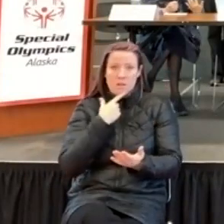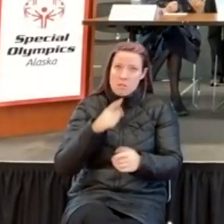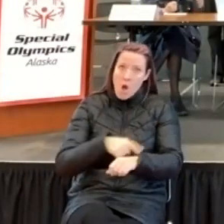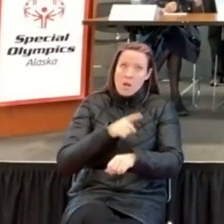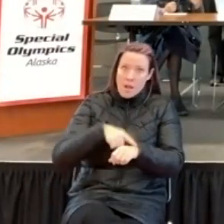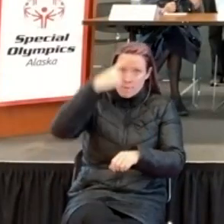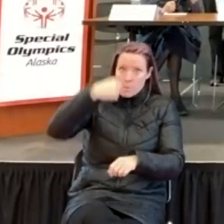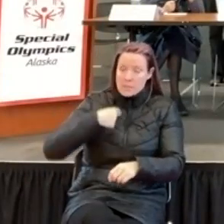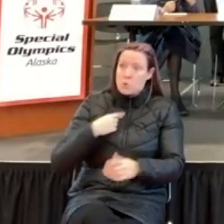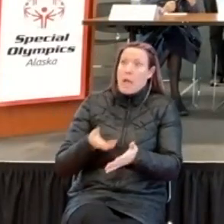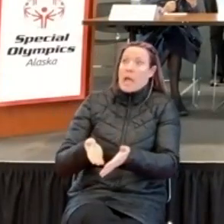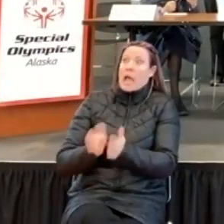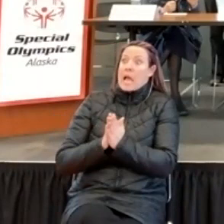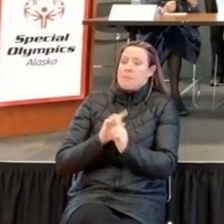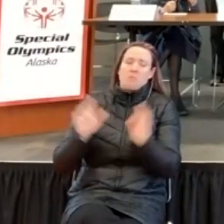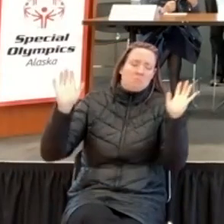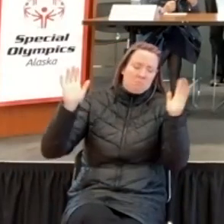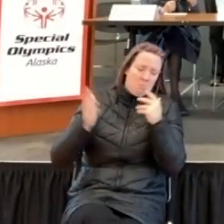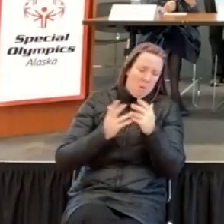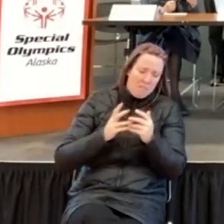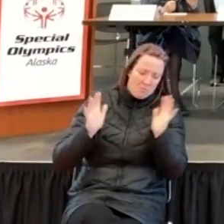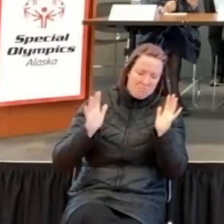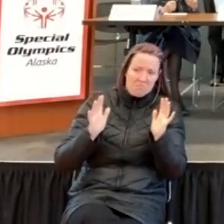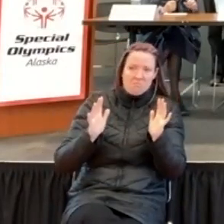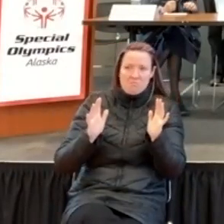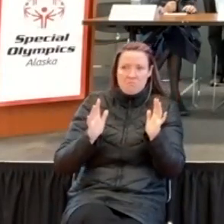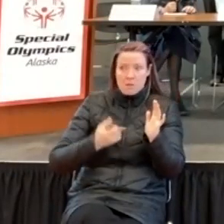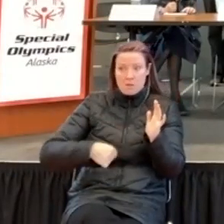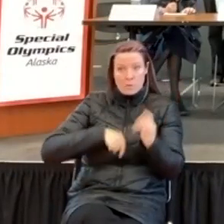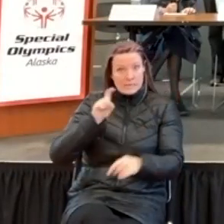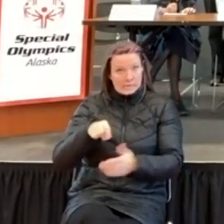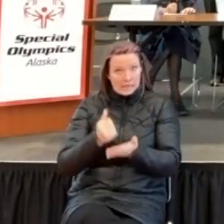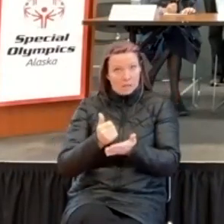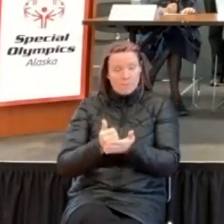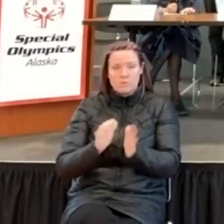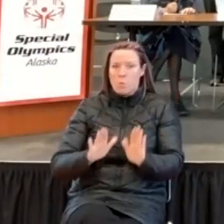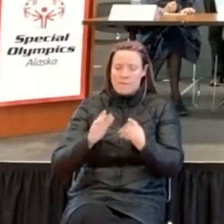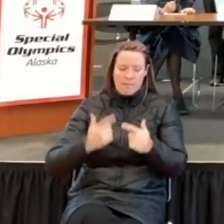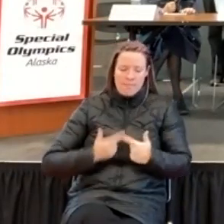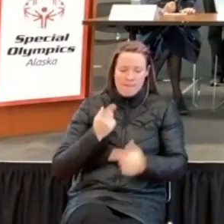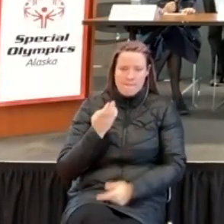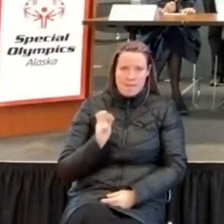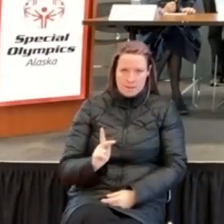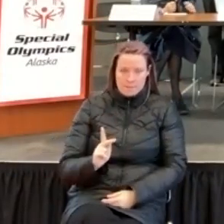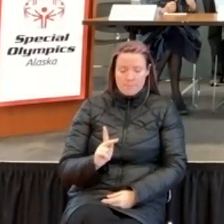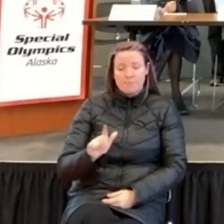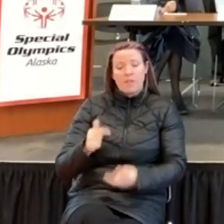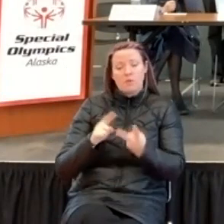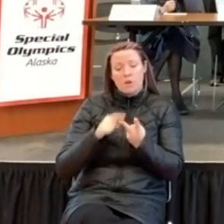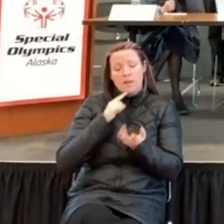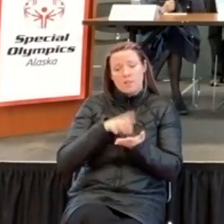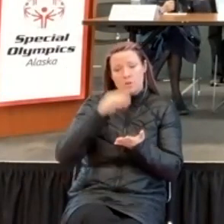do it. But it's a great life hack for those of us who do need it. And the other thing that I learned